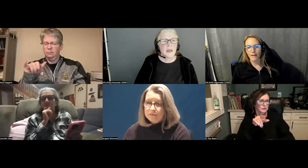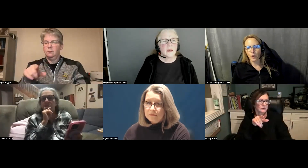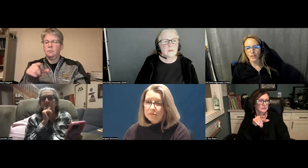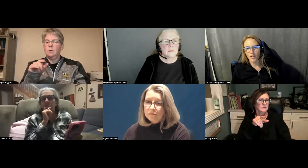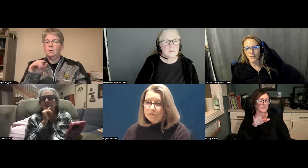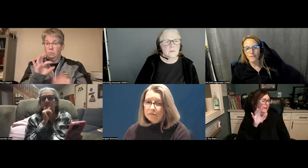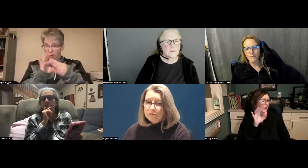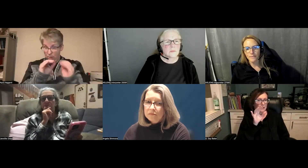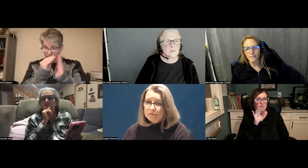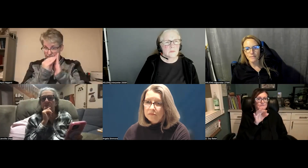I have Okay. a question.